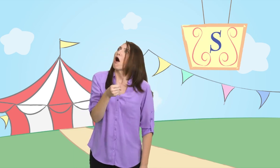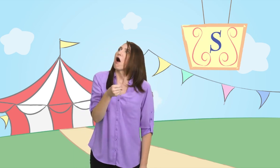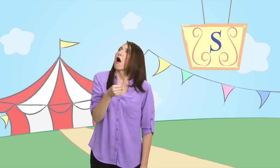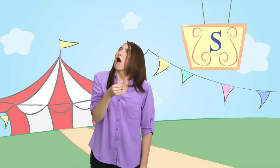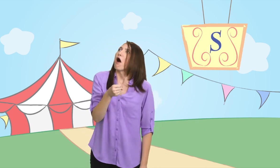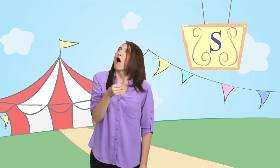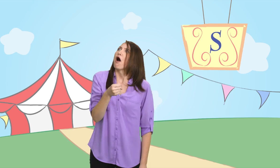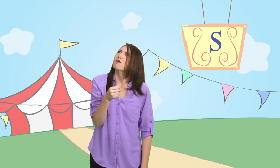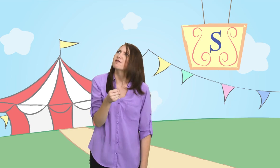Hey! That's my ice cream.